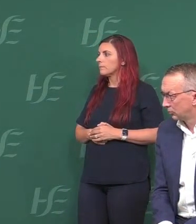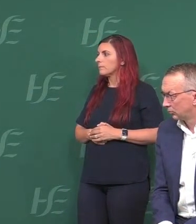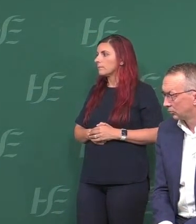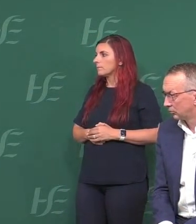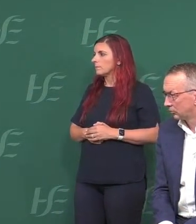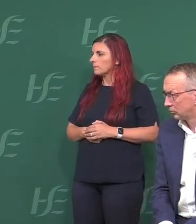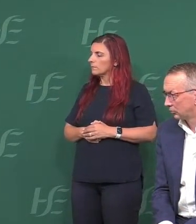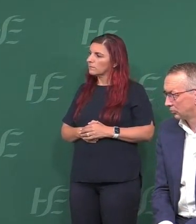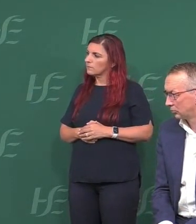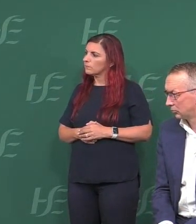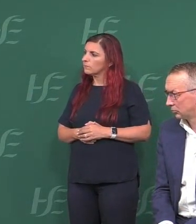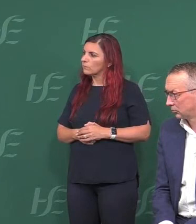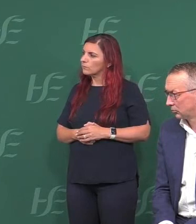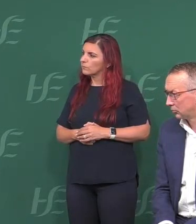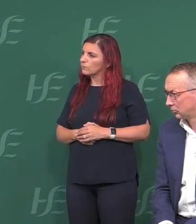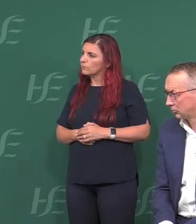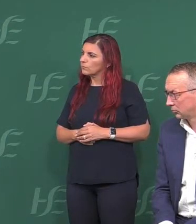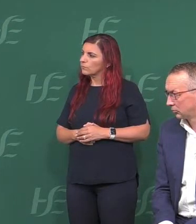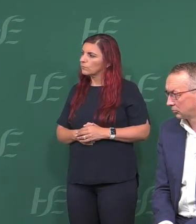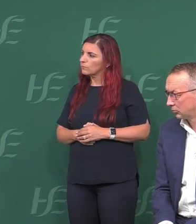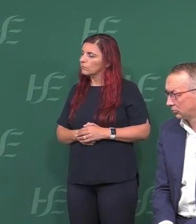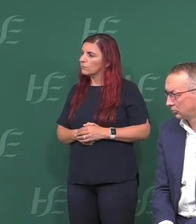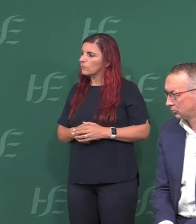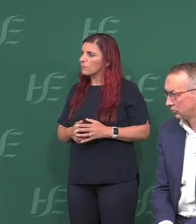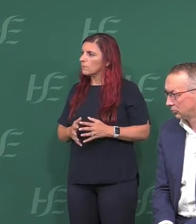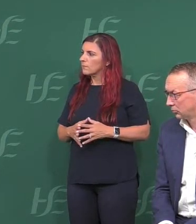I suppose on that then,